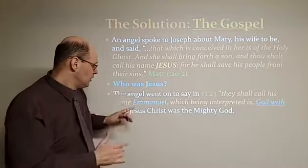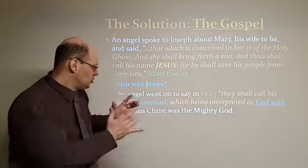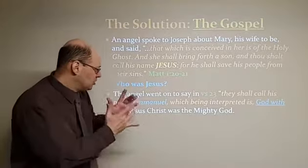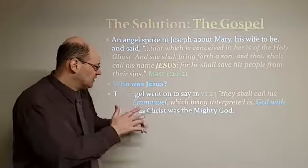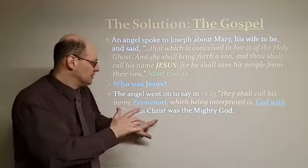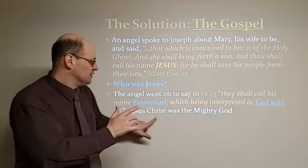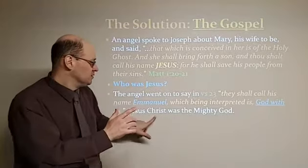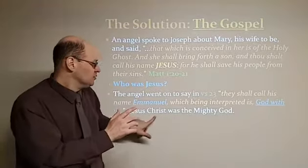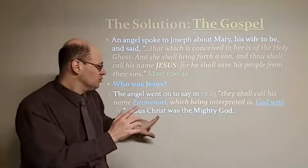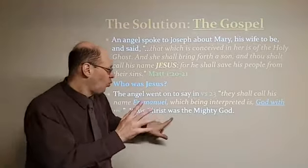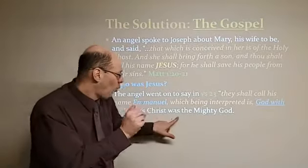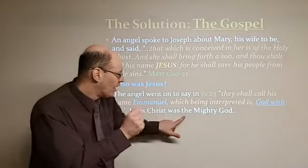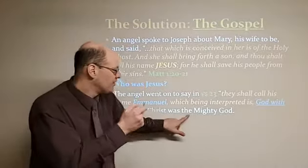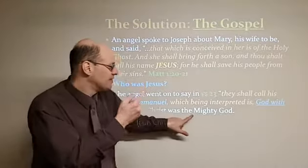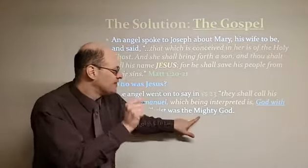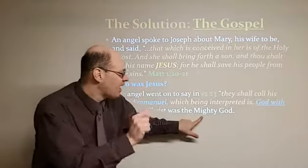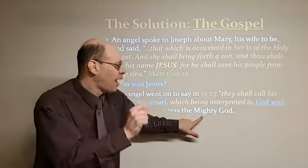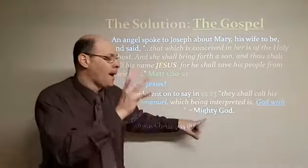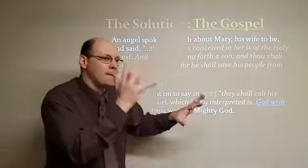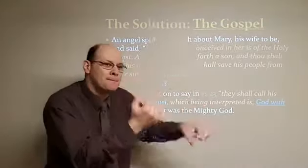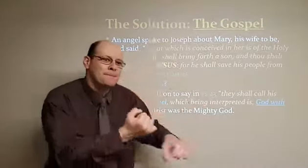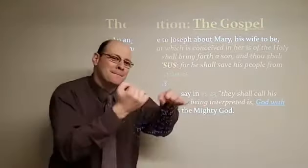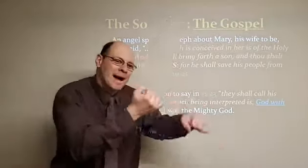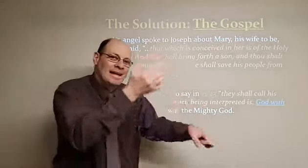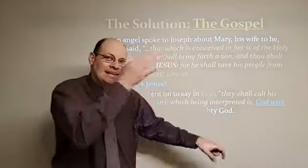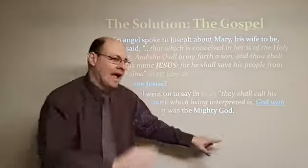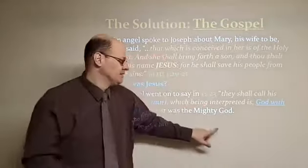God with us Jesus Christ was the mighty God